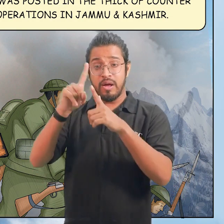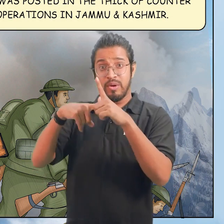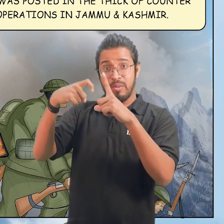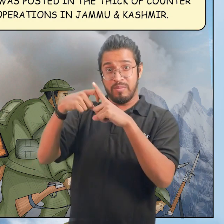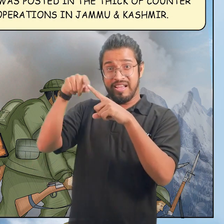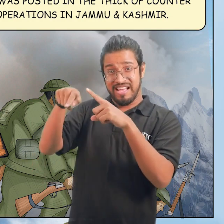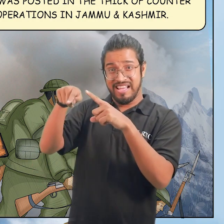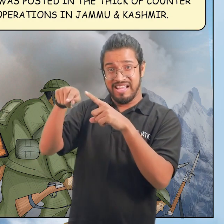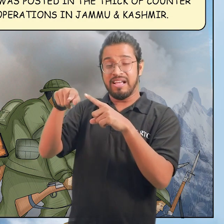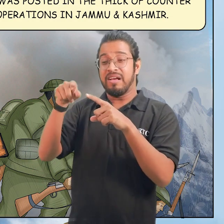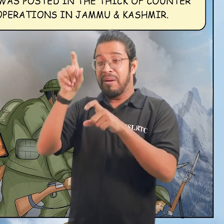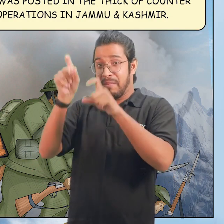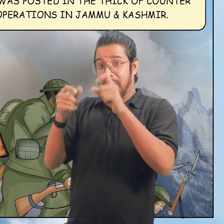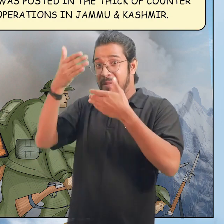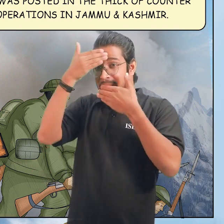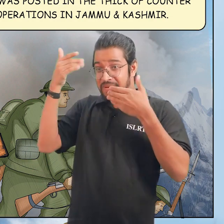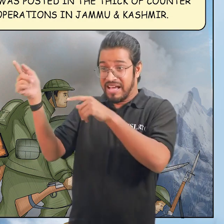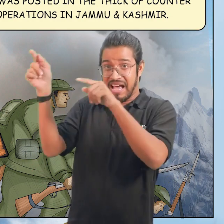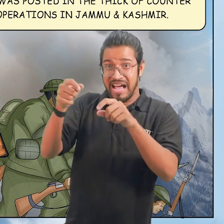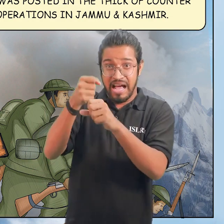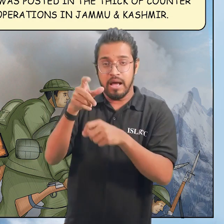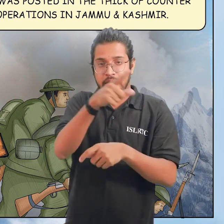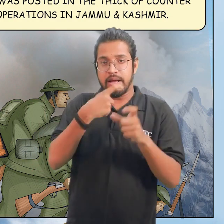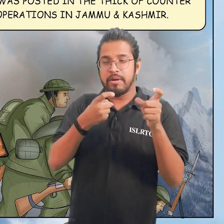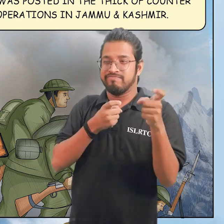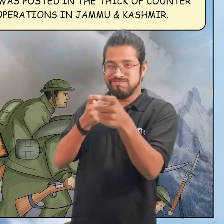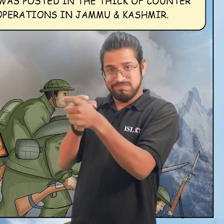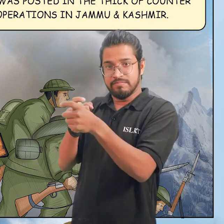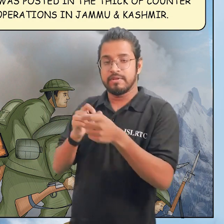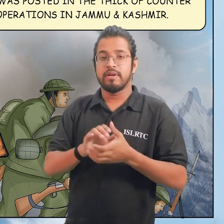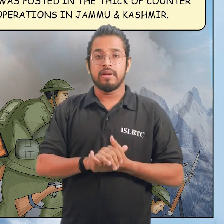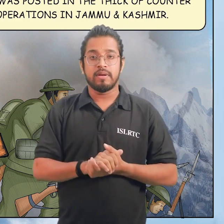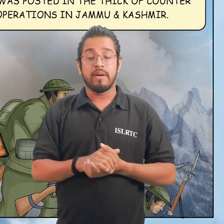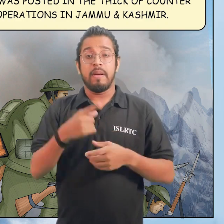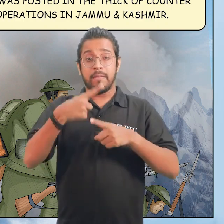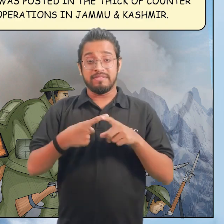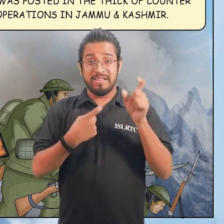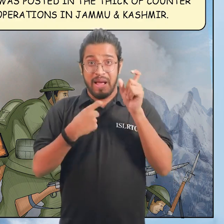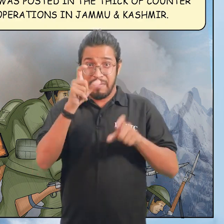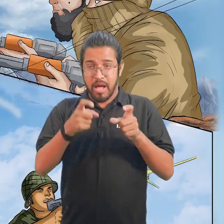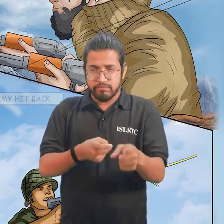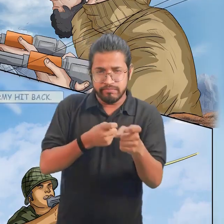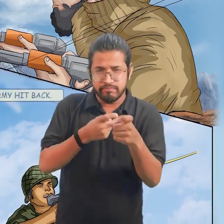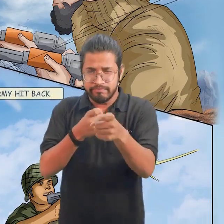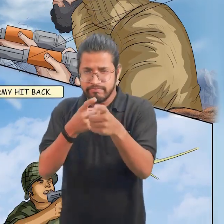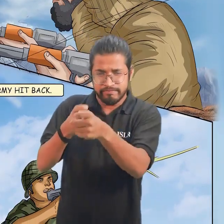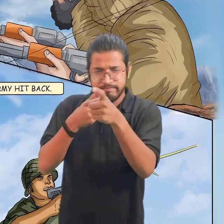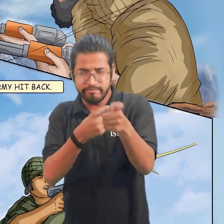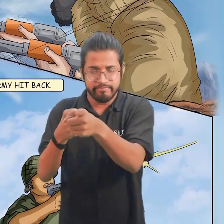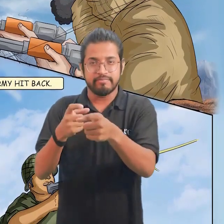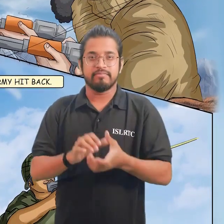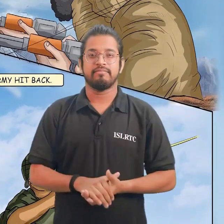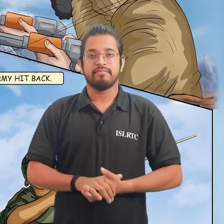The battalion was posted in the thick of counter-terrorist operations in Jammu and Kashmir. The